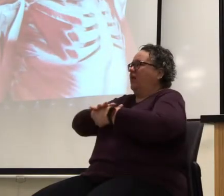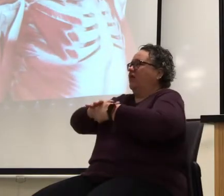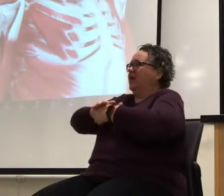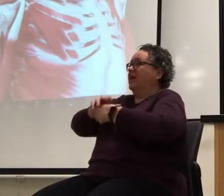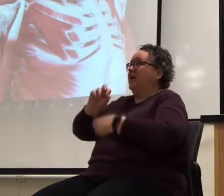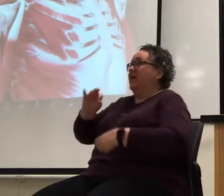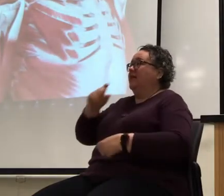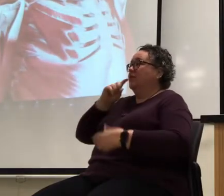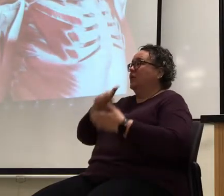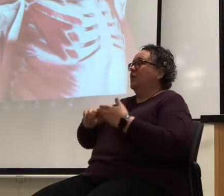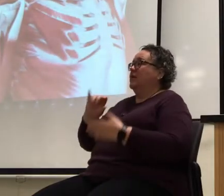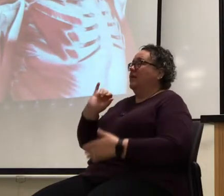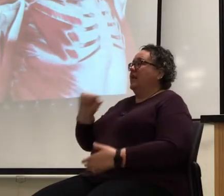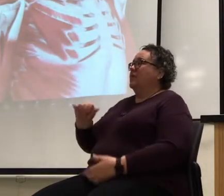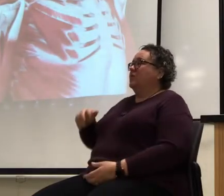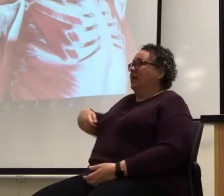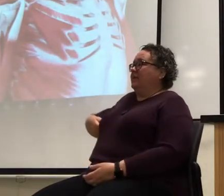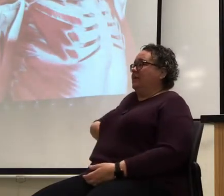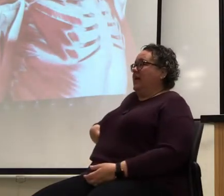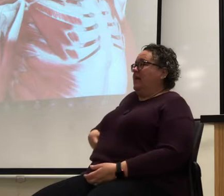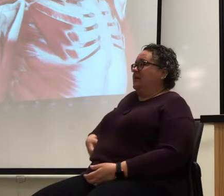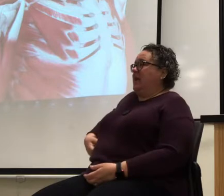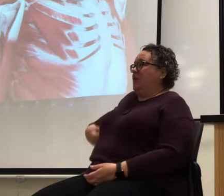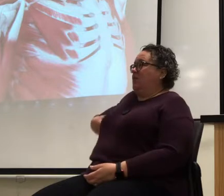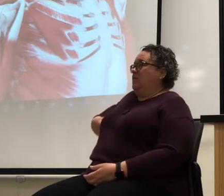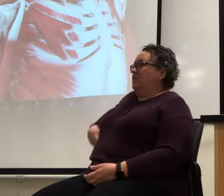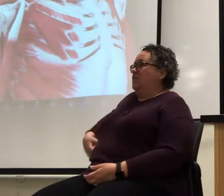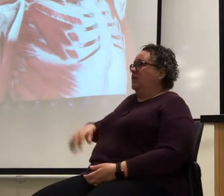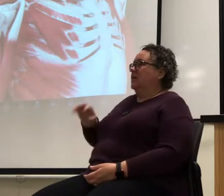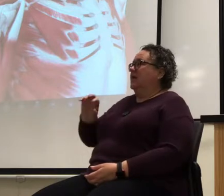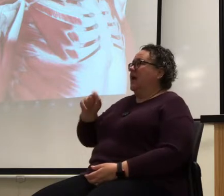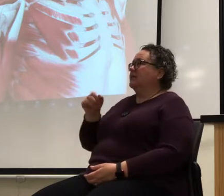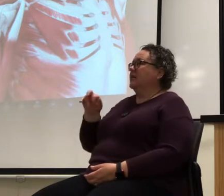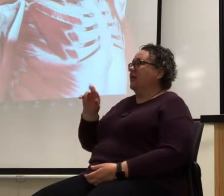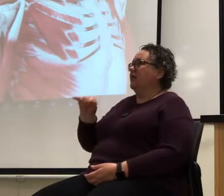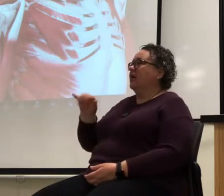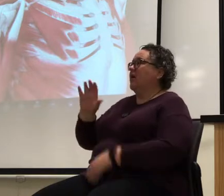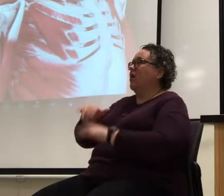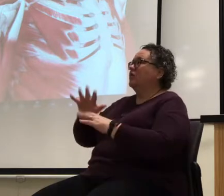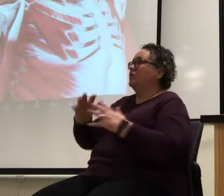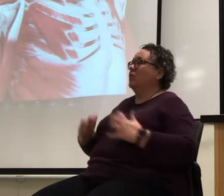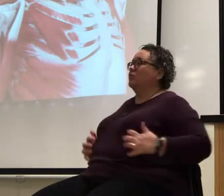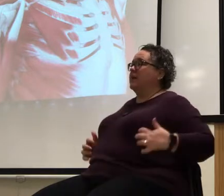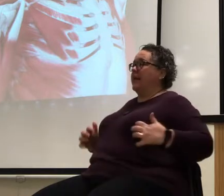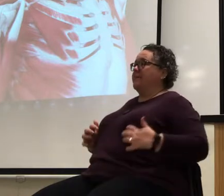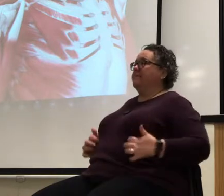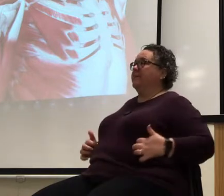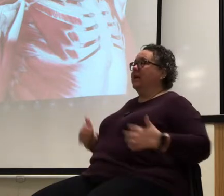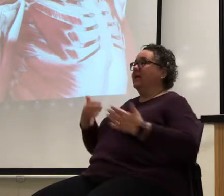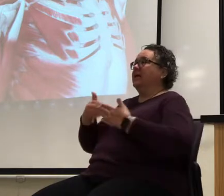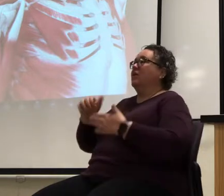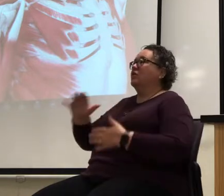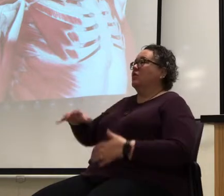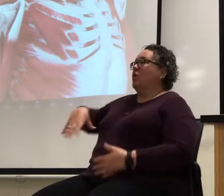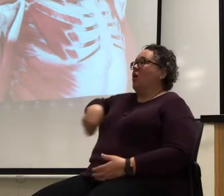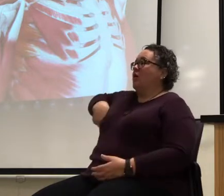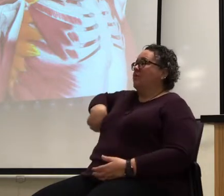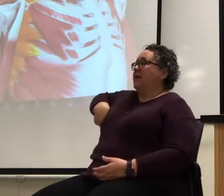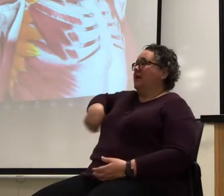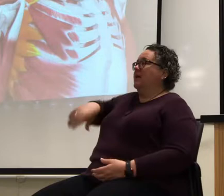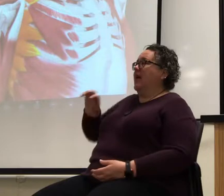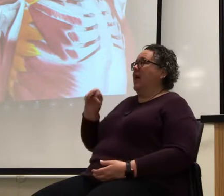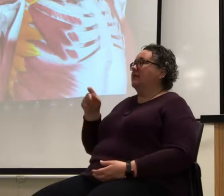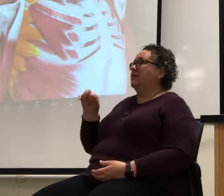If you kind of like extend out, you know, the tickle zone is right in the axillary region, right on the rib cage, next to your armpit or the axillary